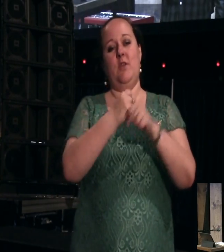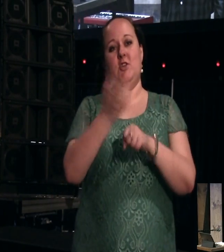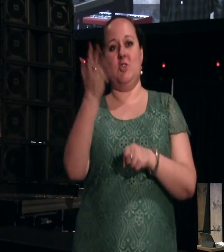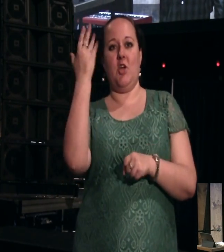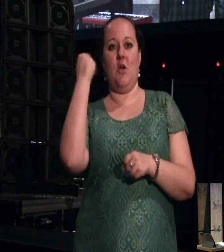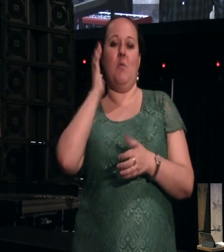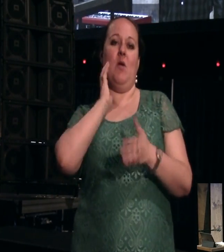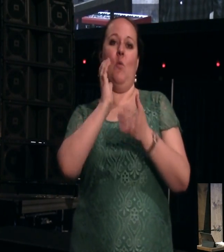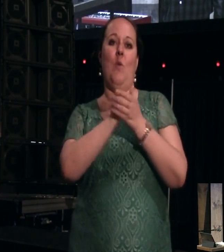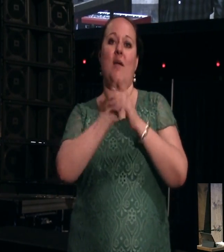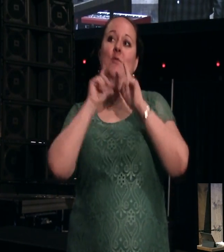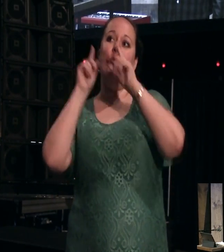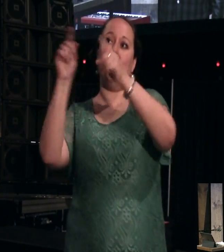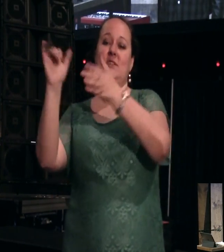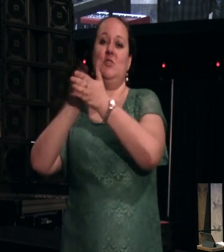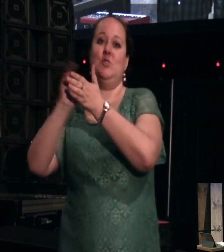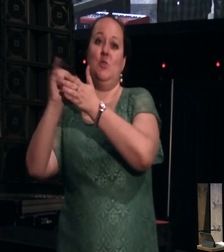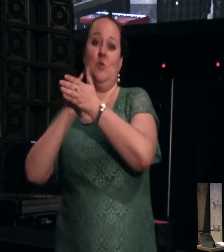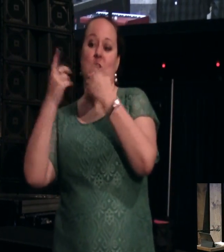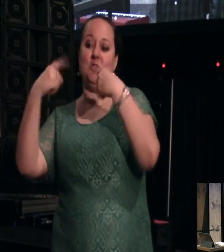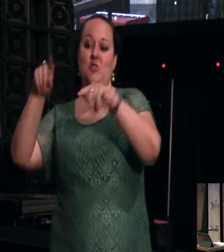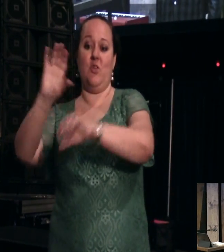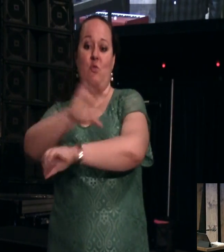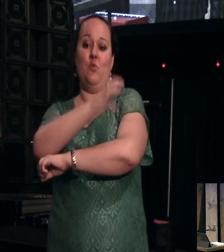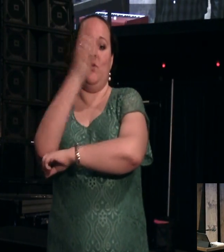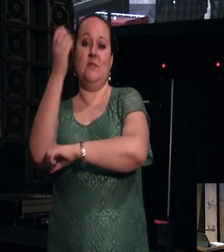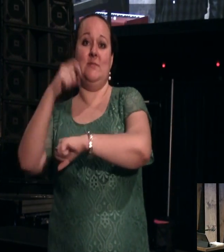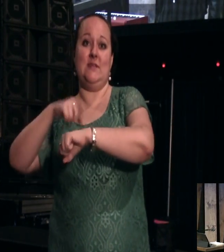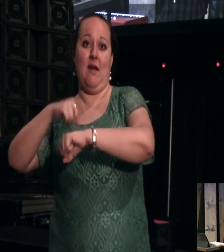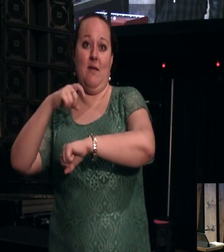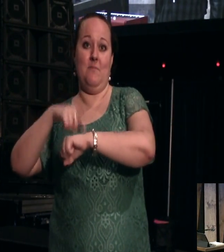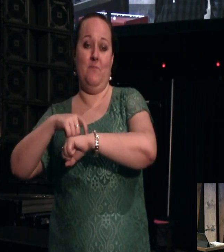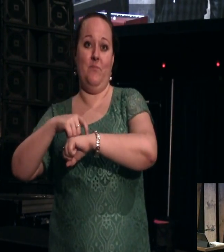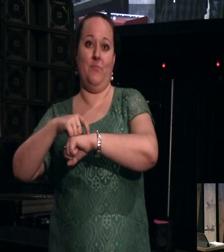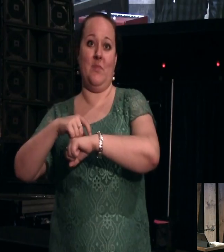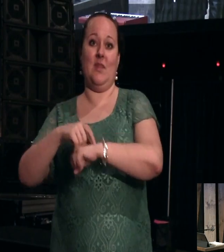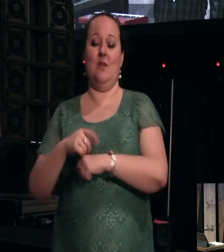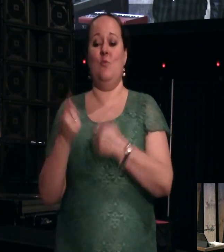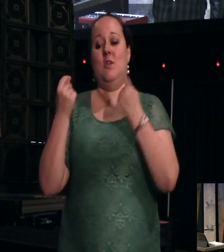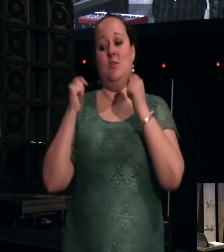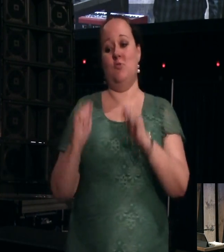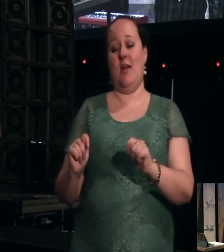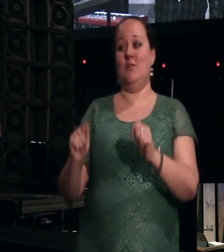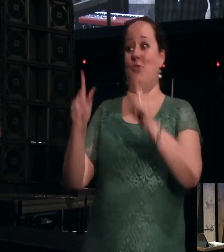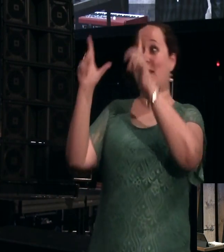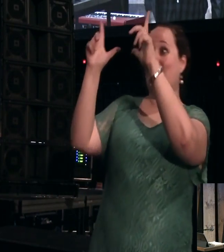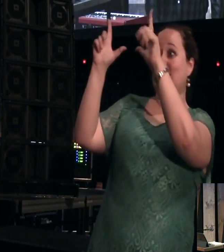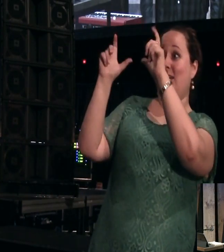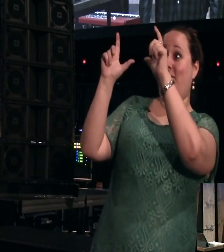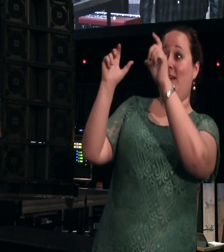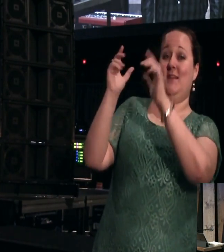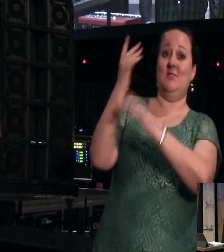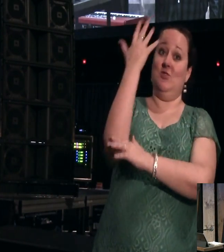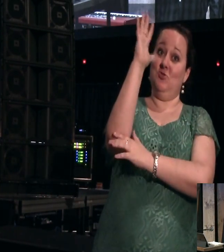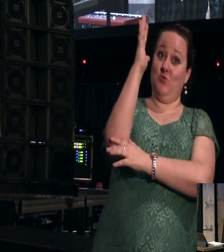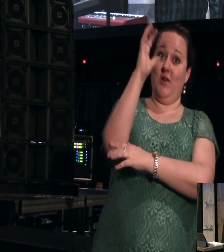mid-30s. A few years ago, my wife and I, we went to New York at Christmas time. And we tried to take a